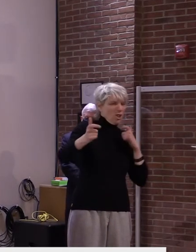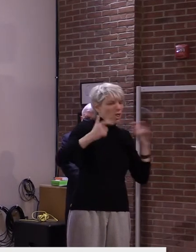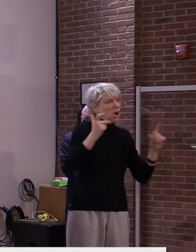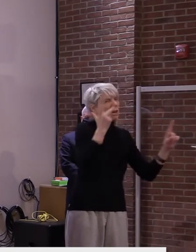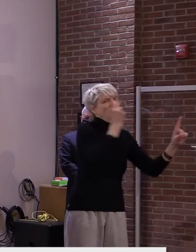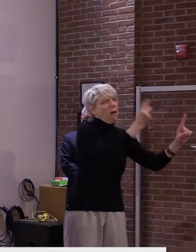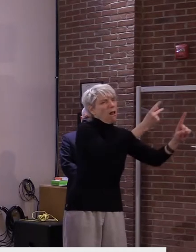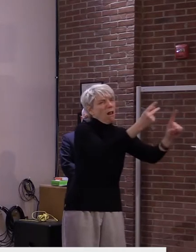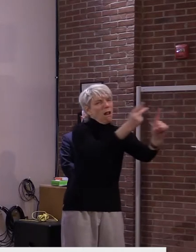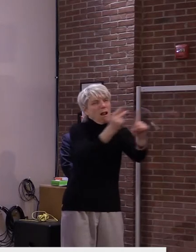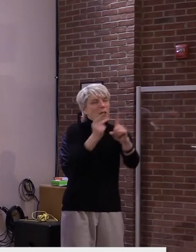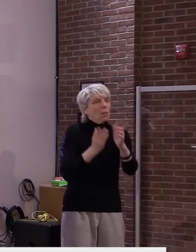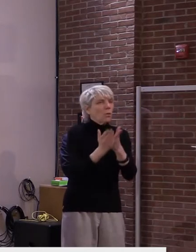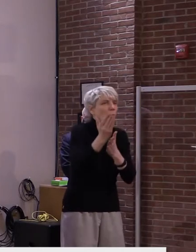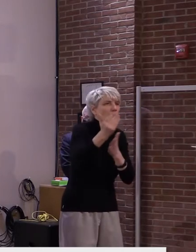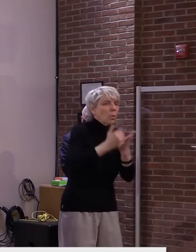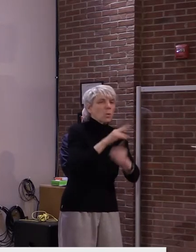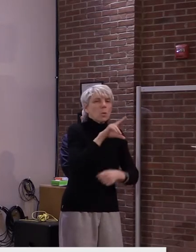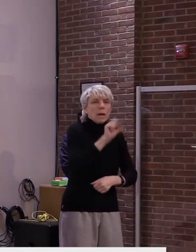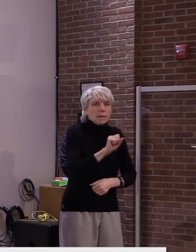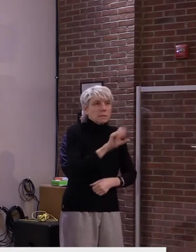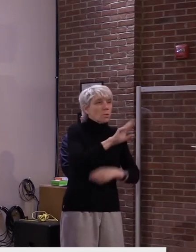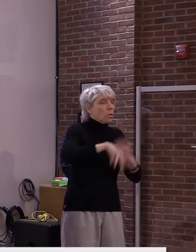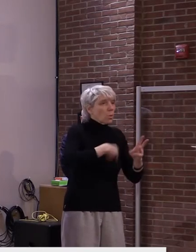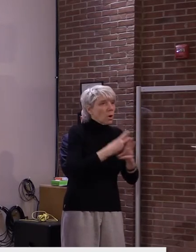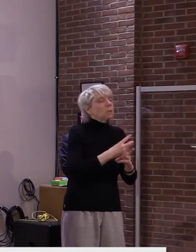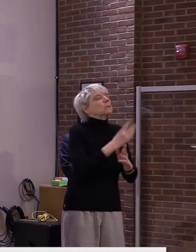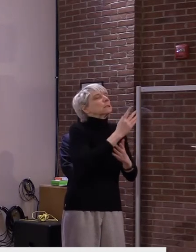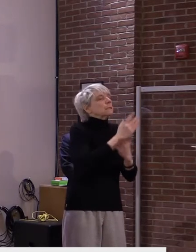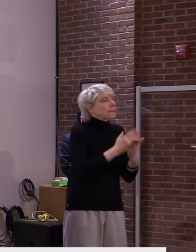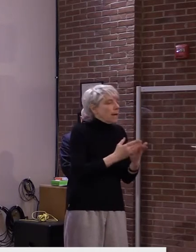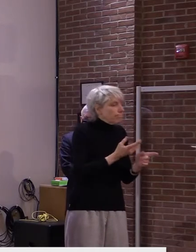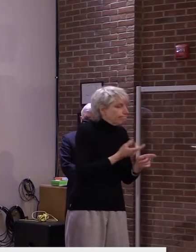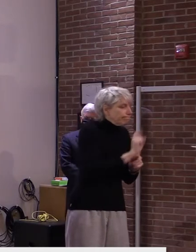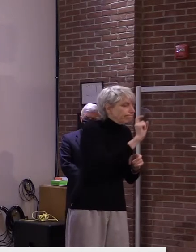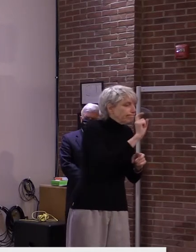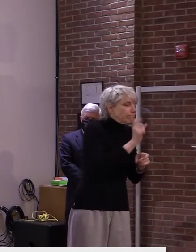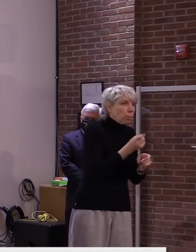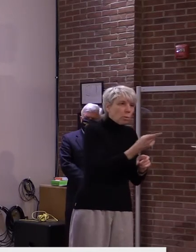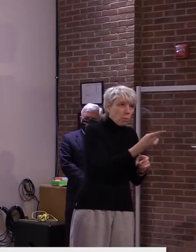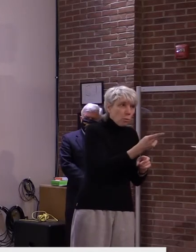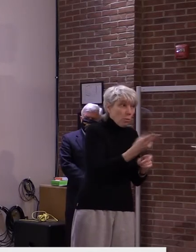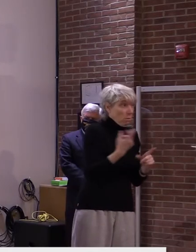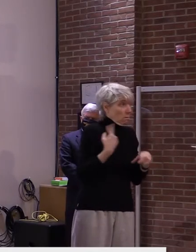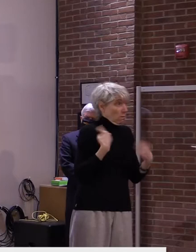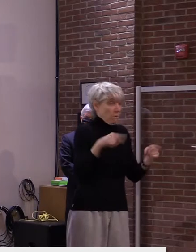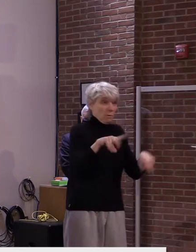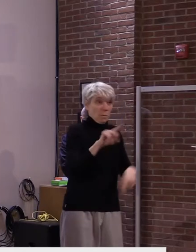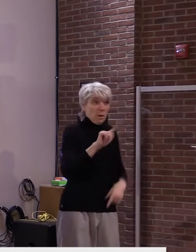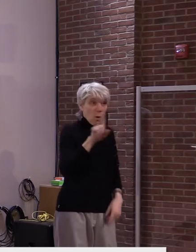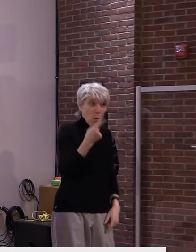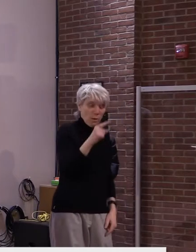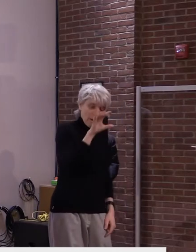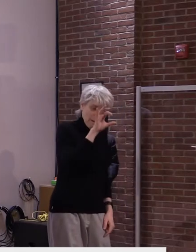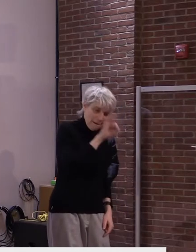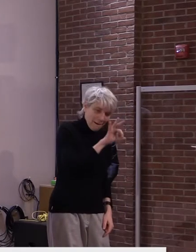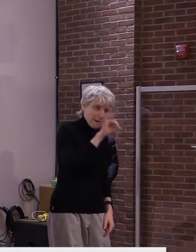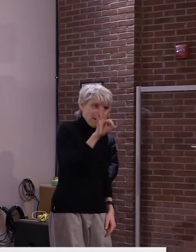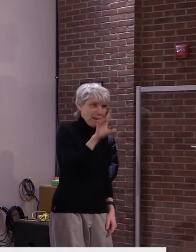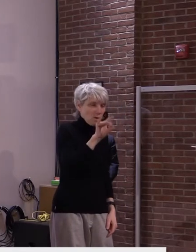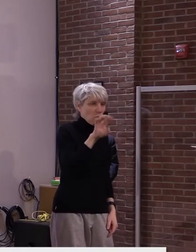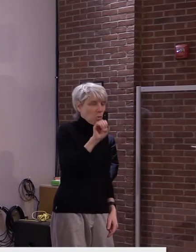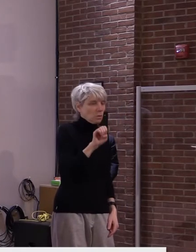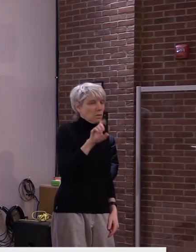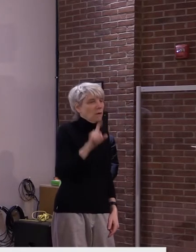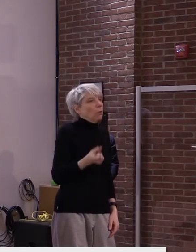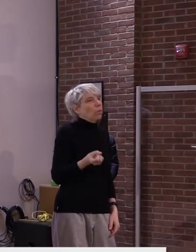number of COVID-19 vaccine wastage so far. 99 doses, or 0.1%